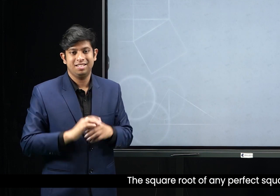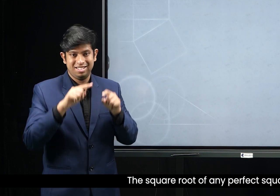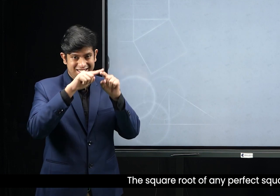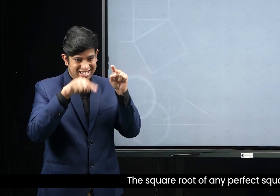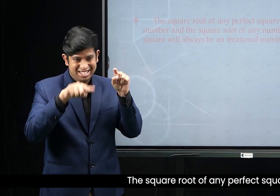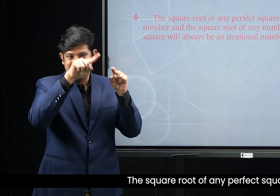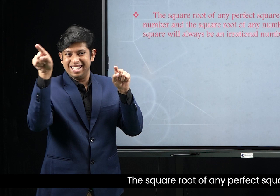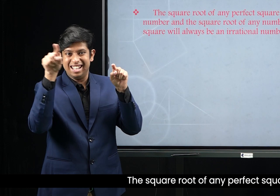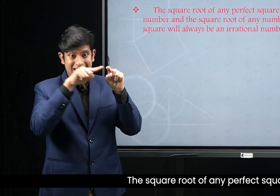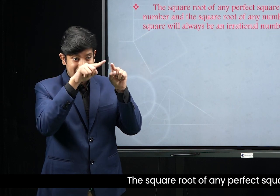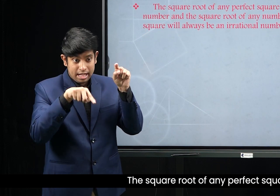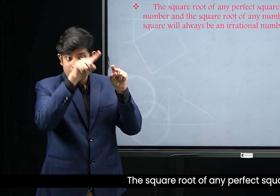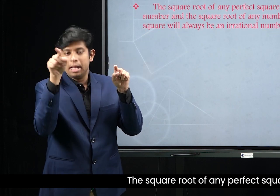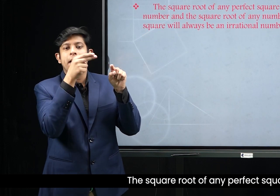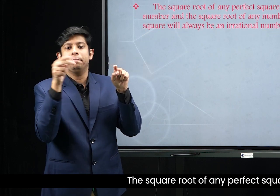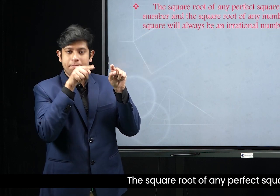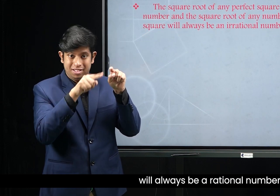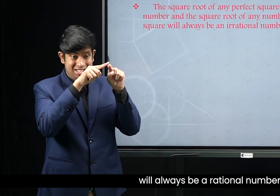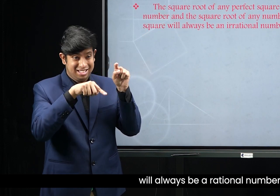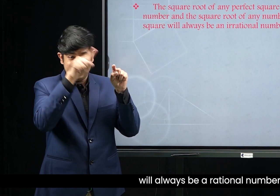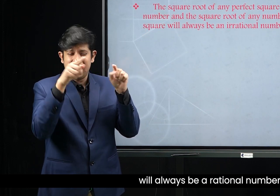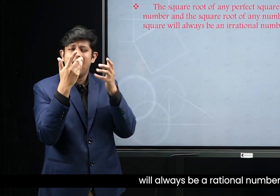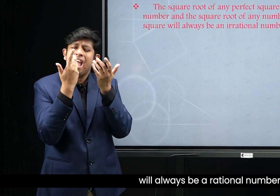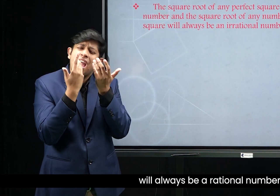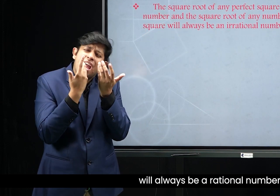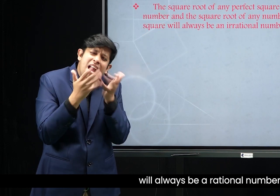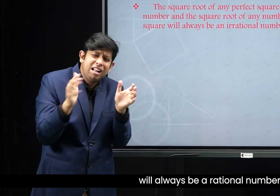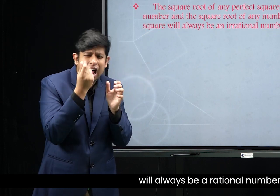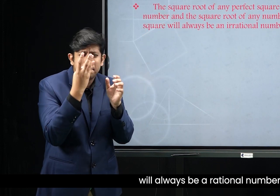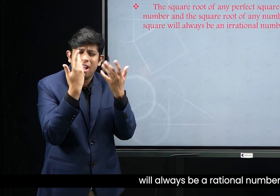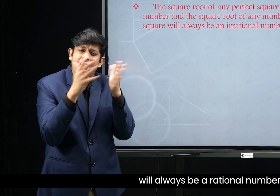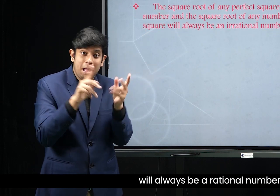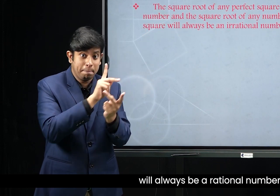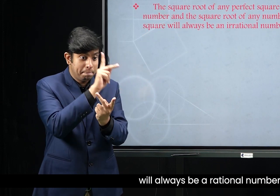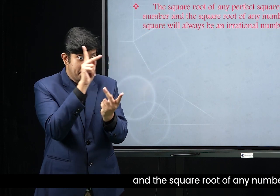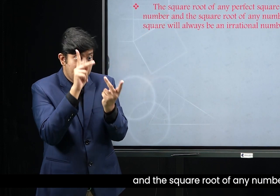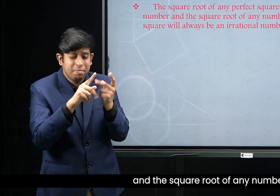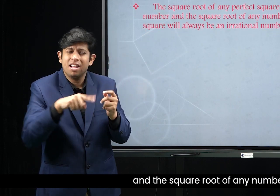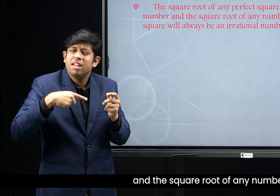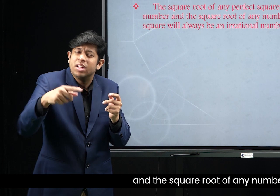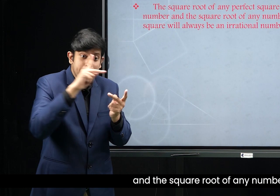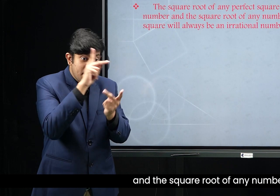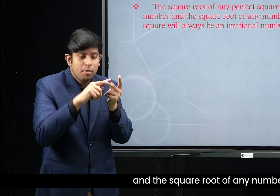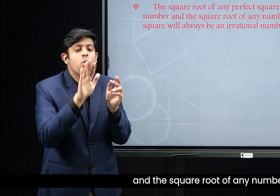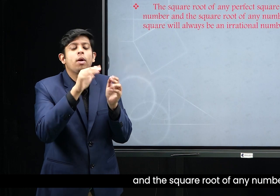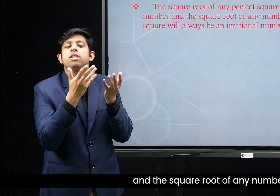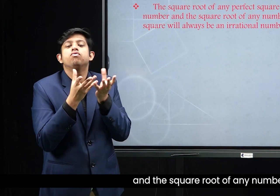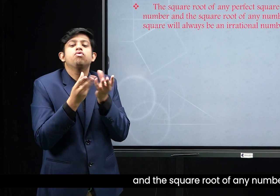The square root of any perfect square will always be a rational number, and the square root of any number which is